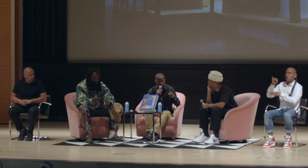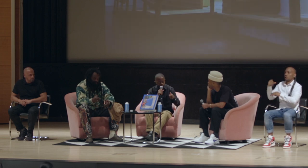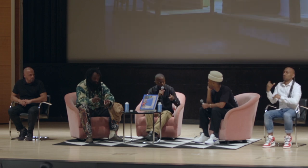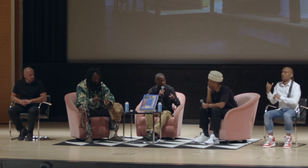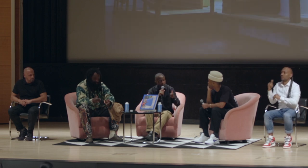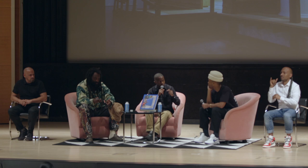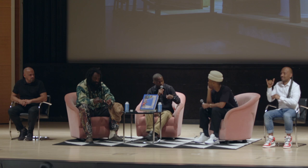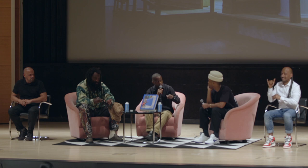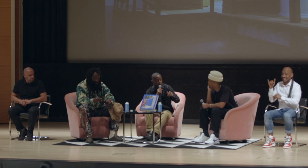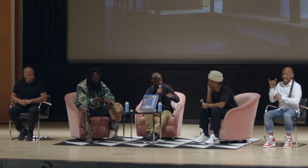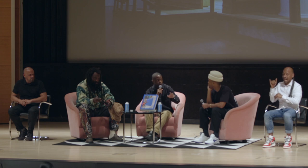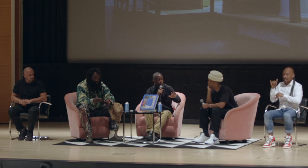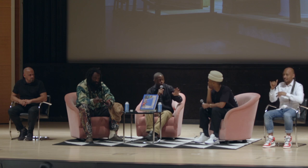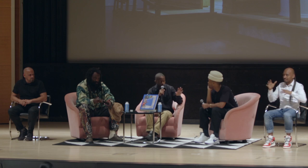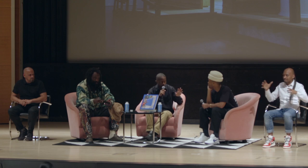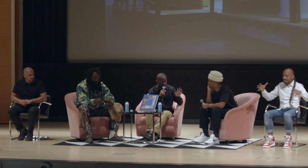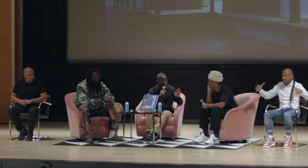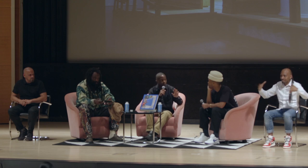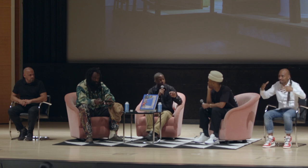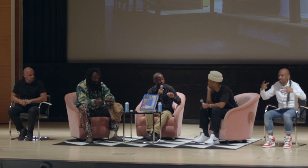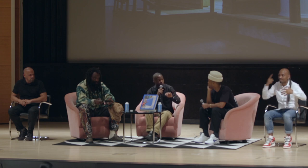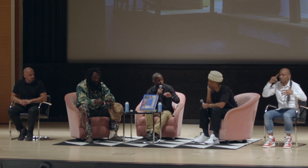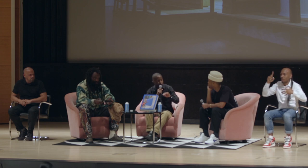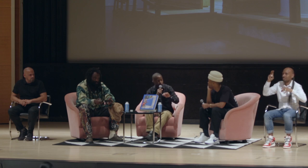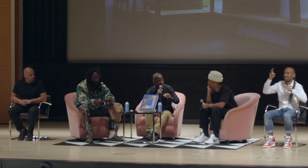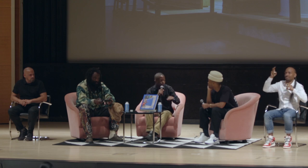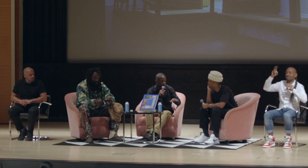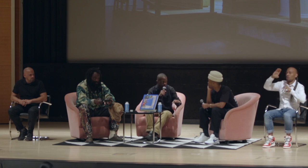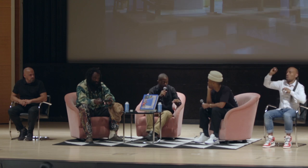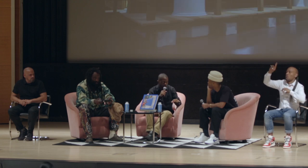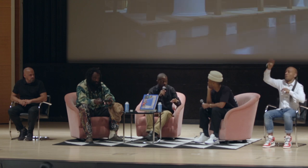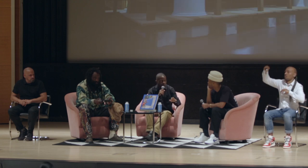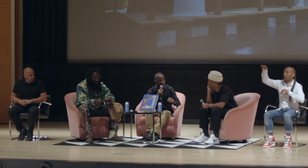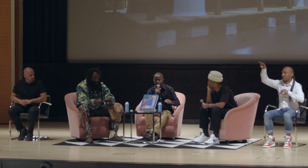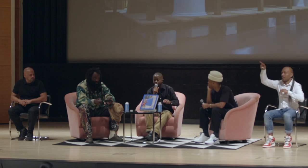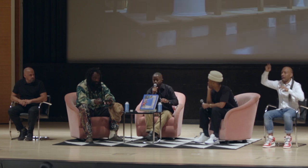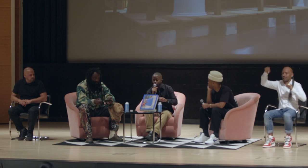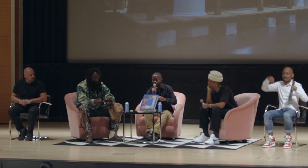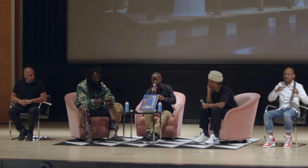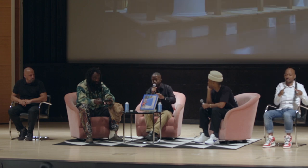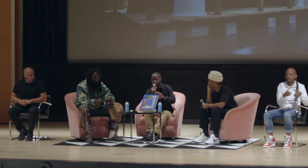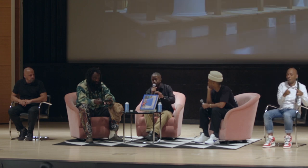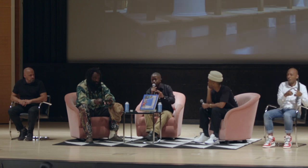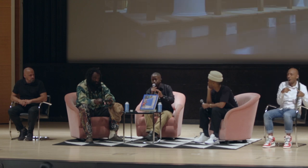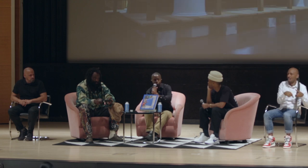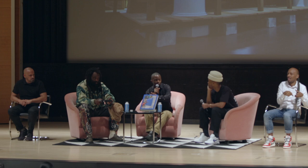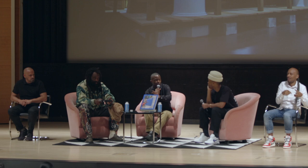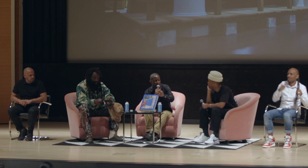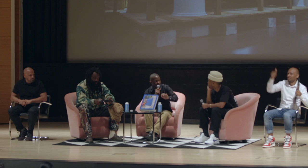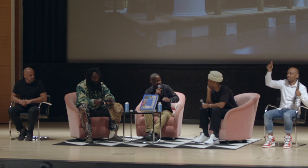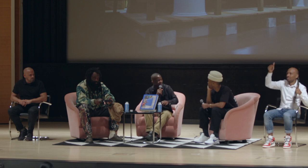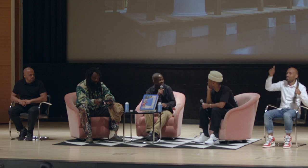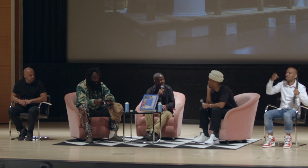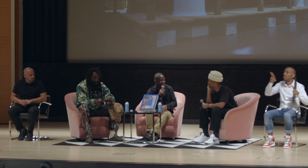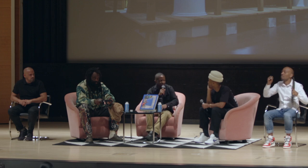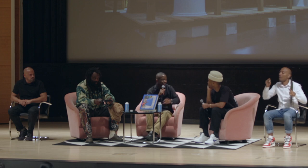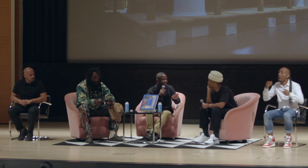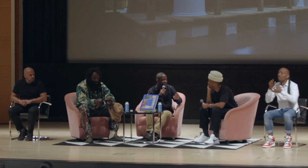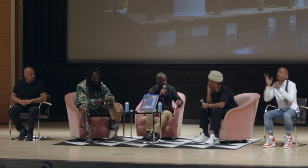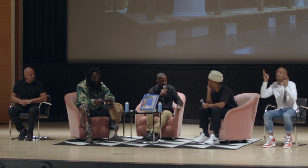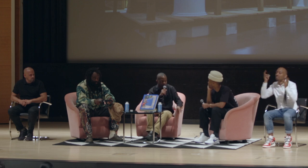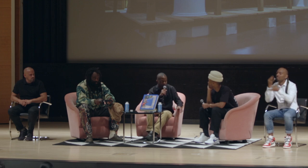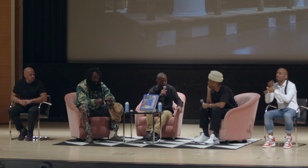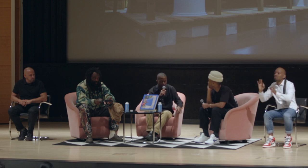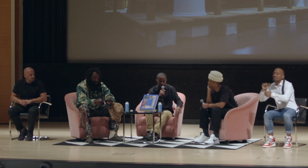it's that capacity to surf between corporate to small scale to pro bono,